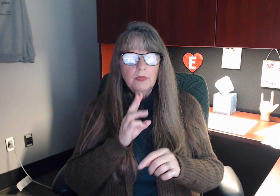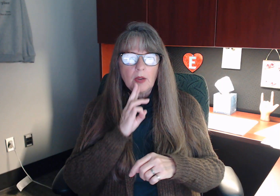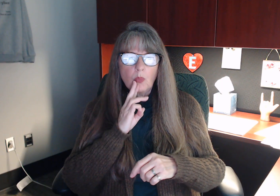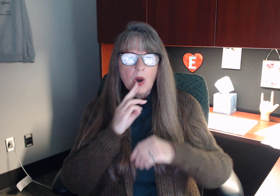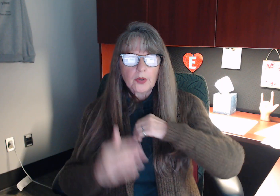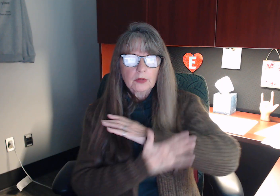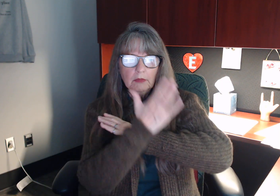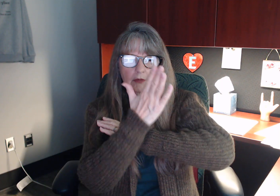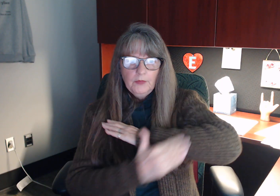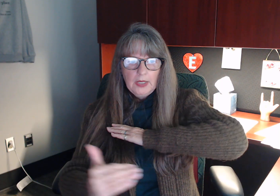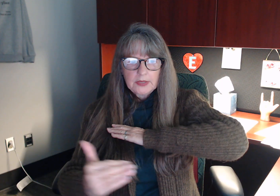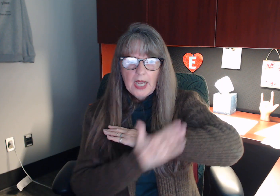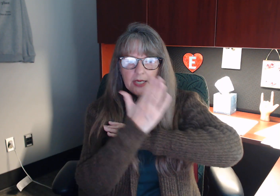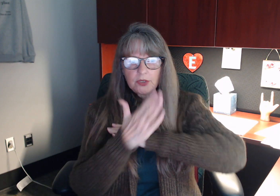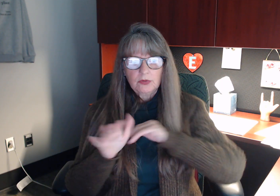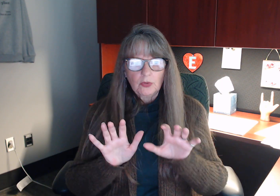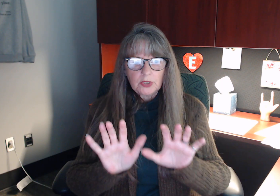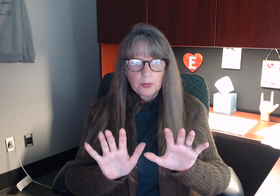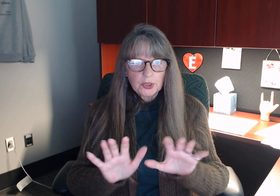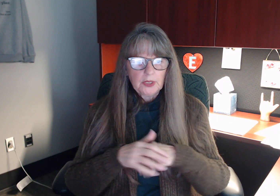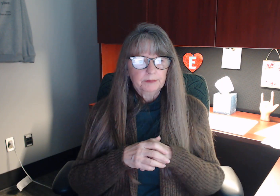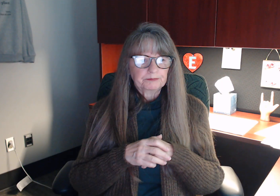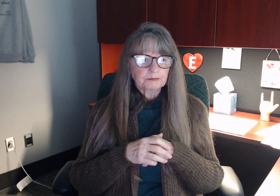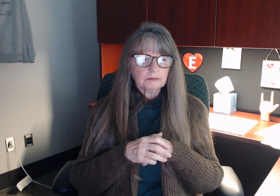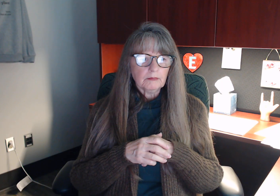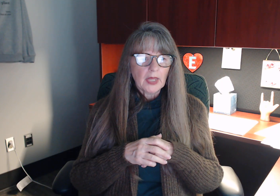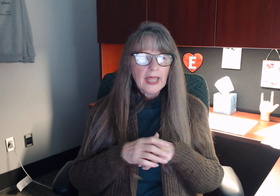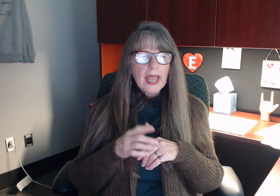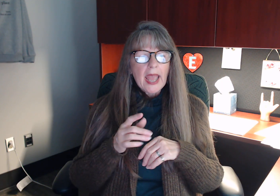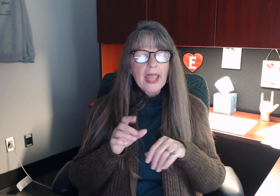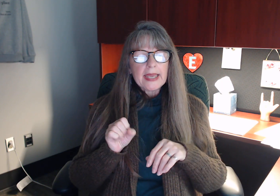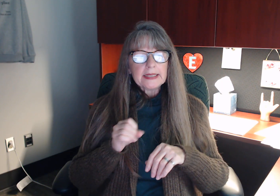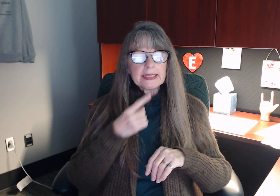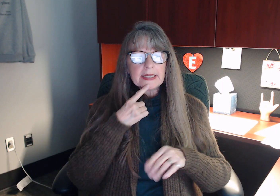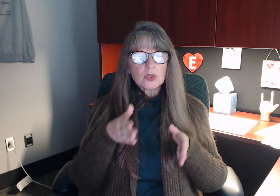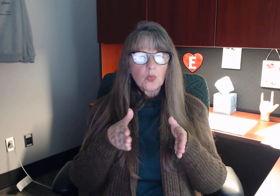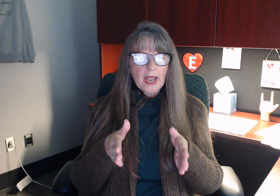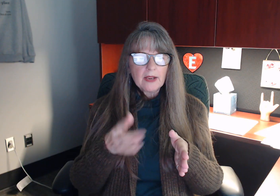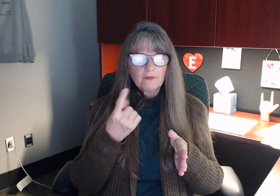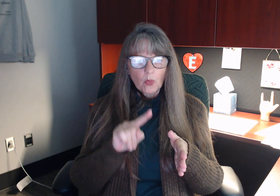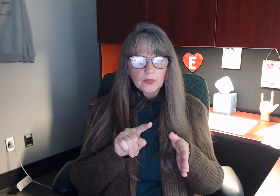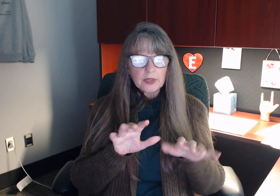like water tides, that's pushing it. And his way for